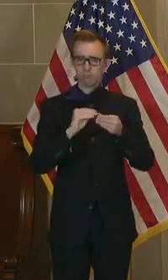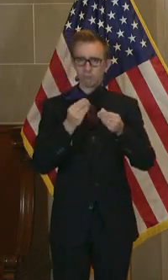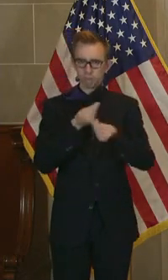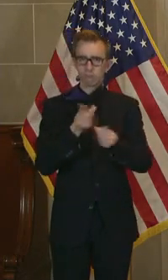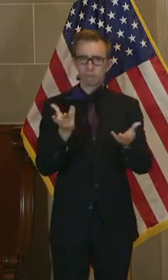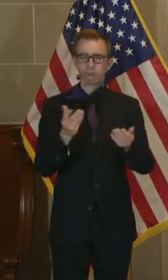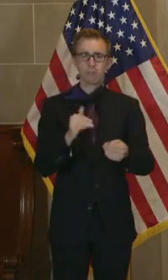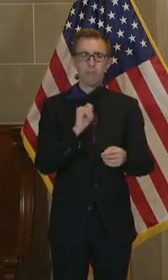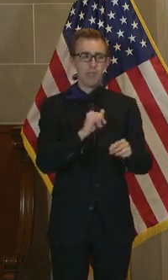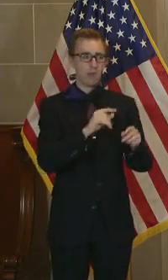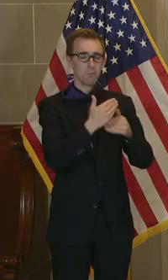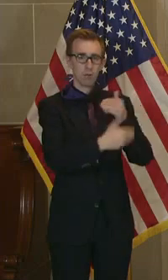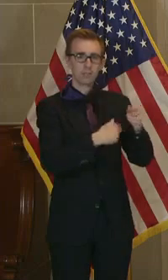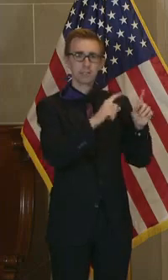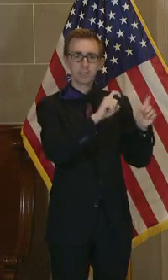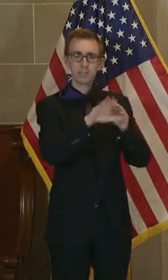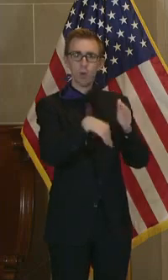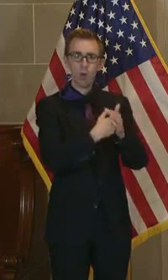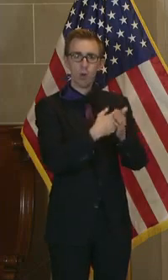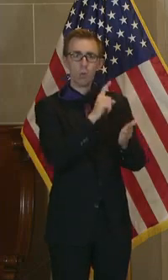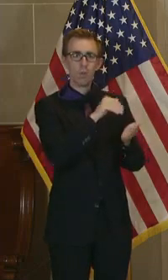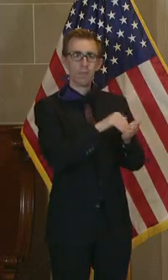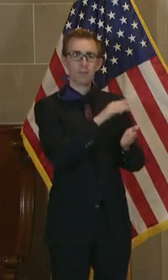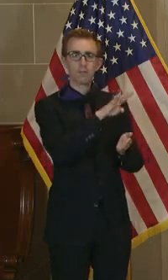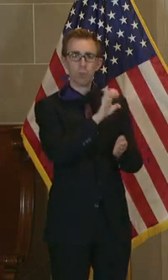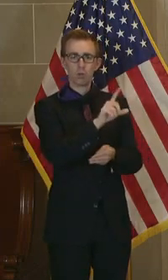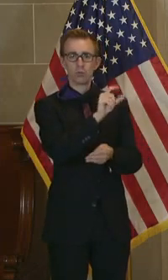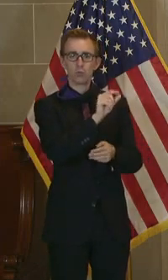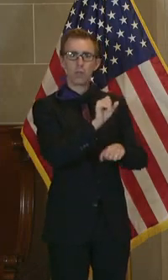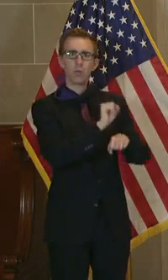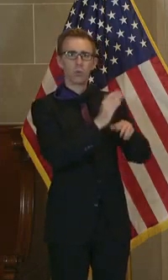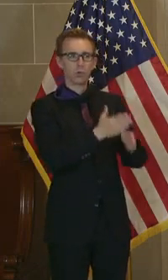of testing all 1,420 employees.